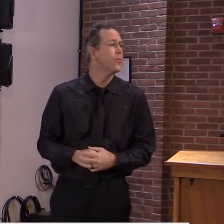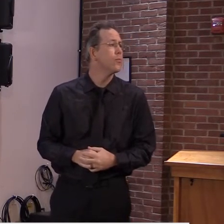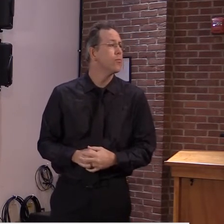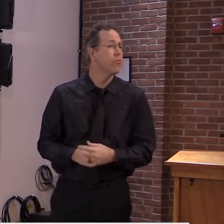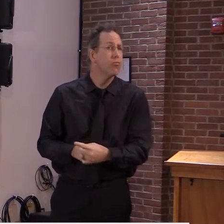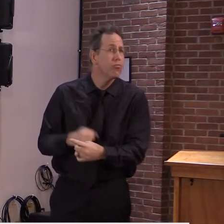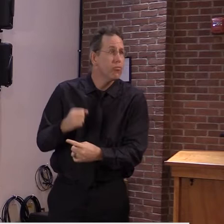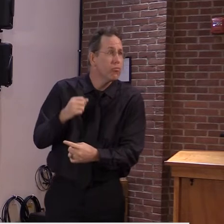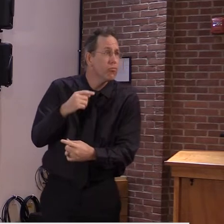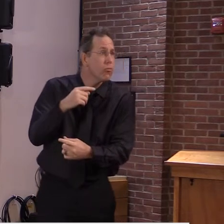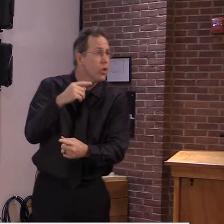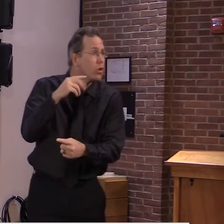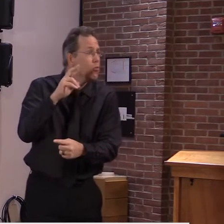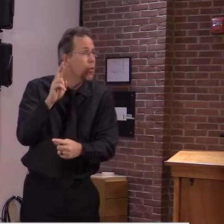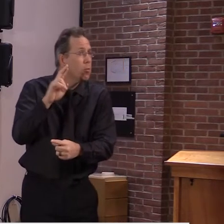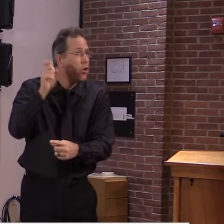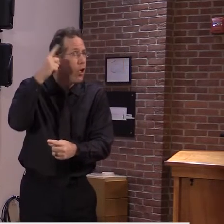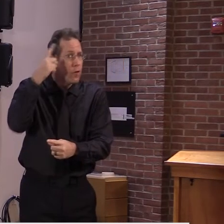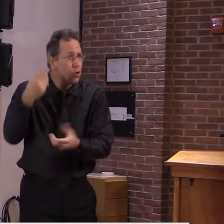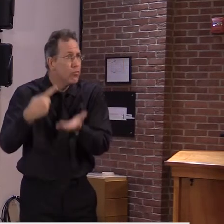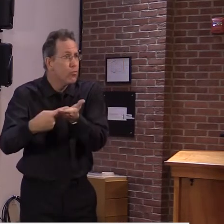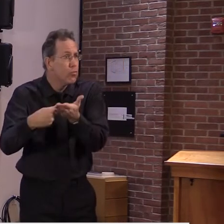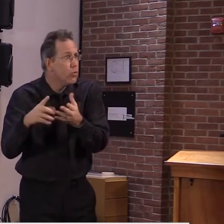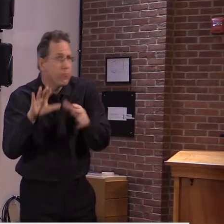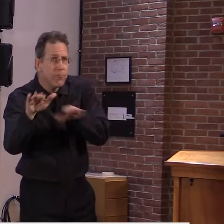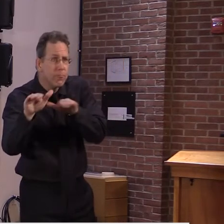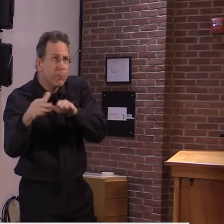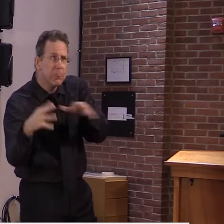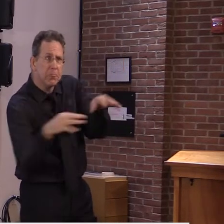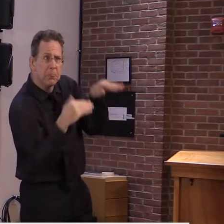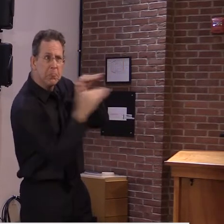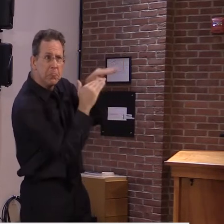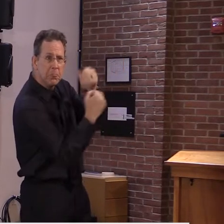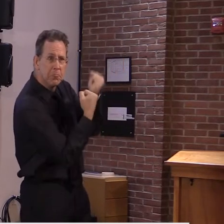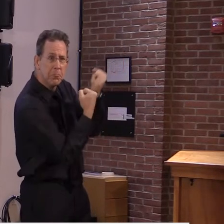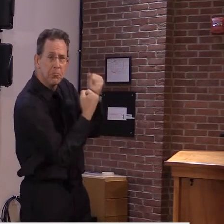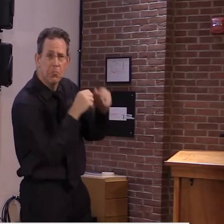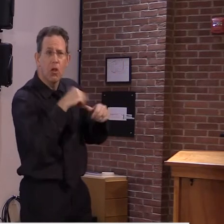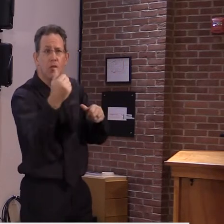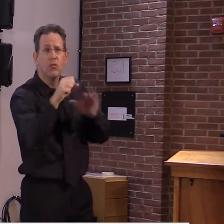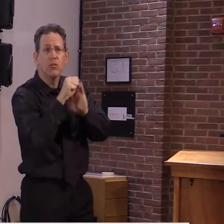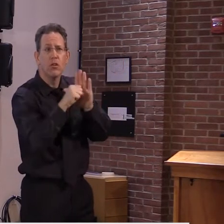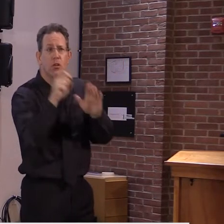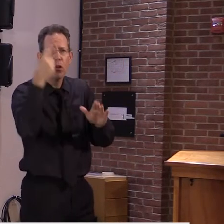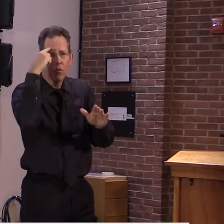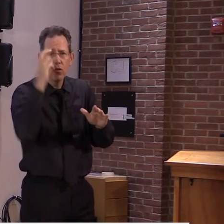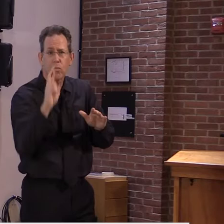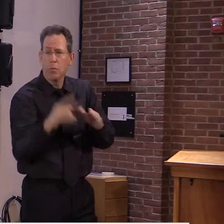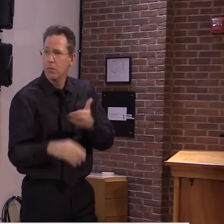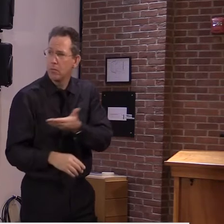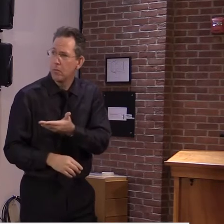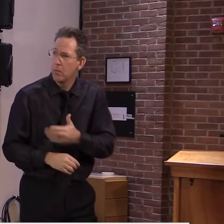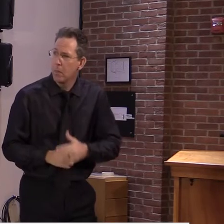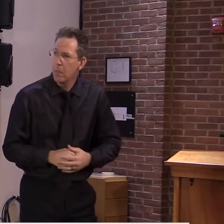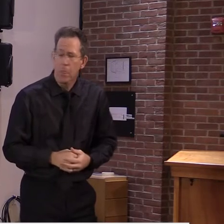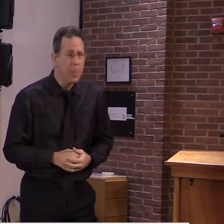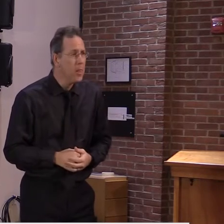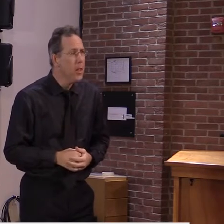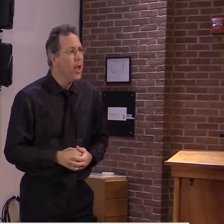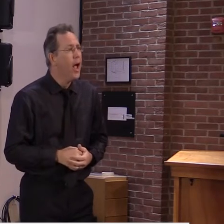to anyone else at this point, and I will have to leave it to Congress to try and work out their way through